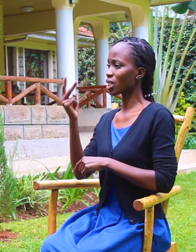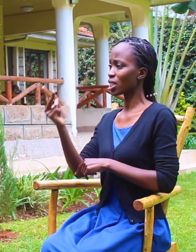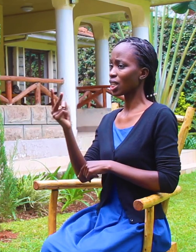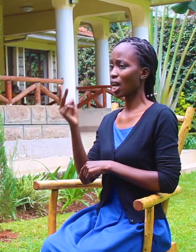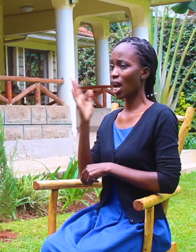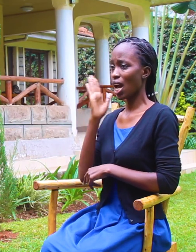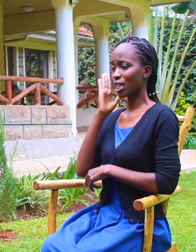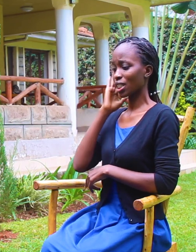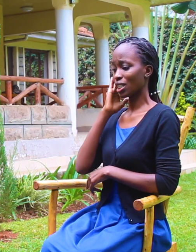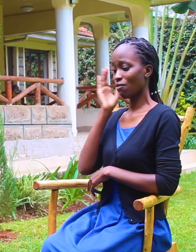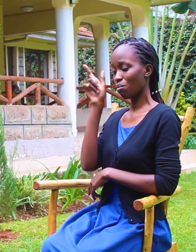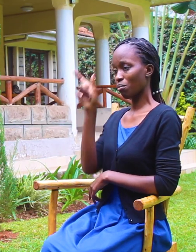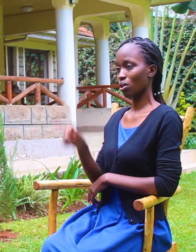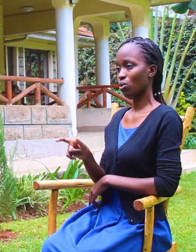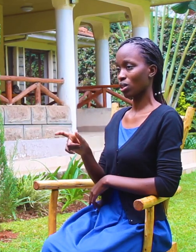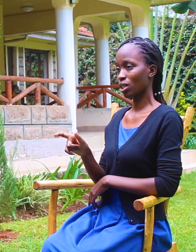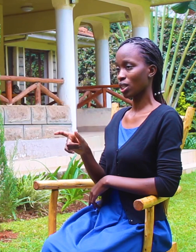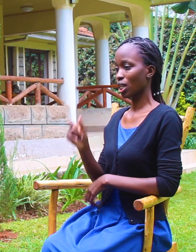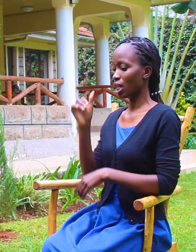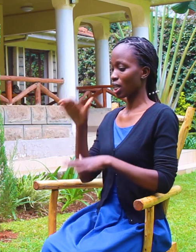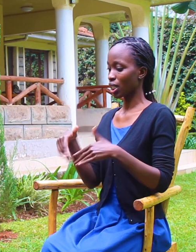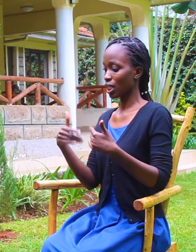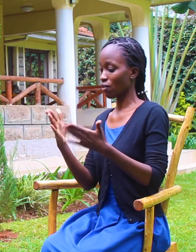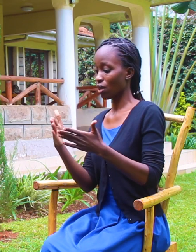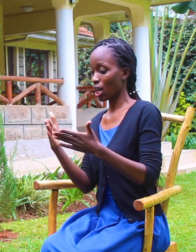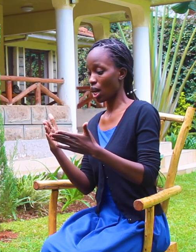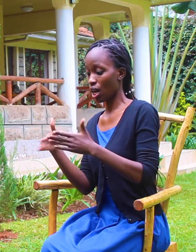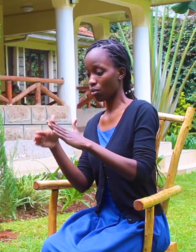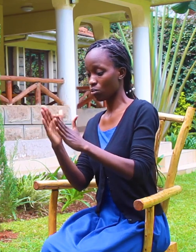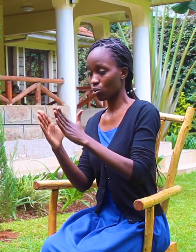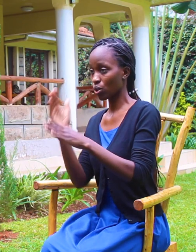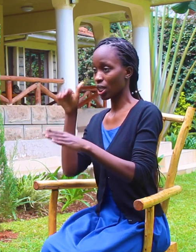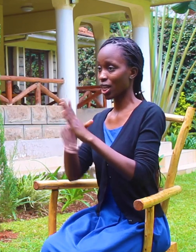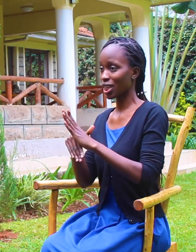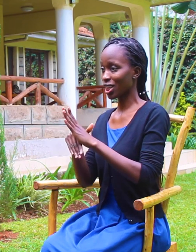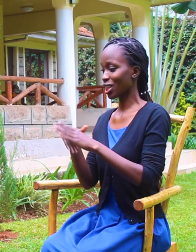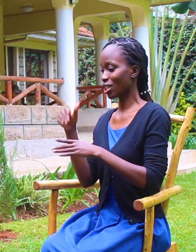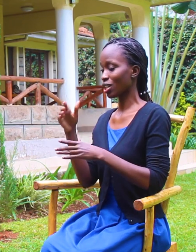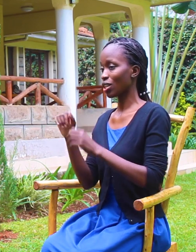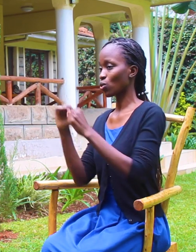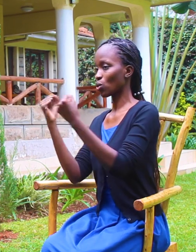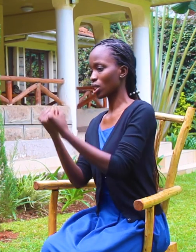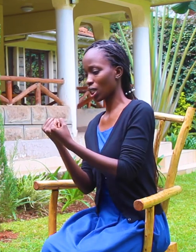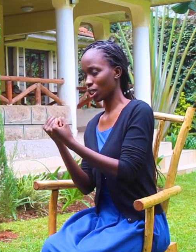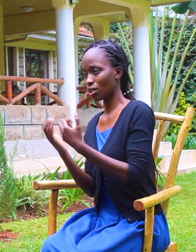impaired person in a position in society. How long is it going to take for